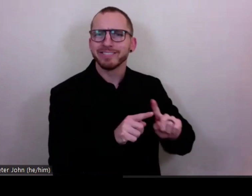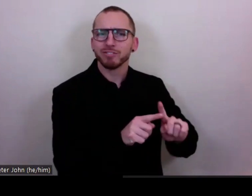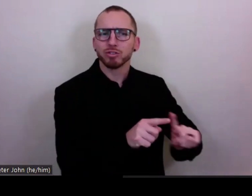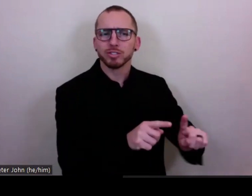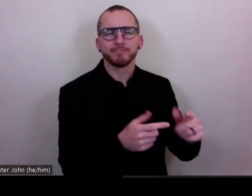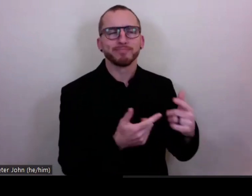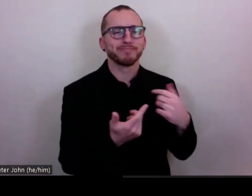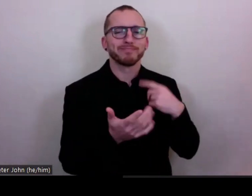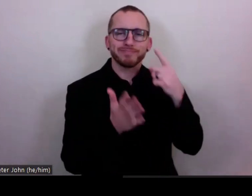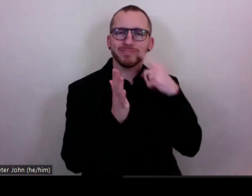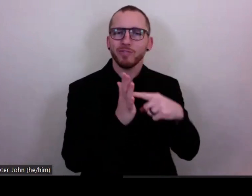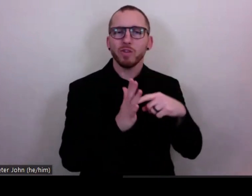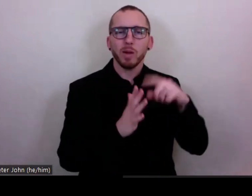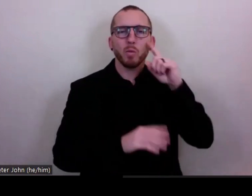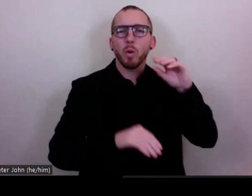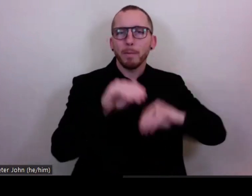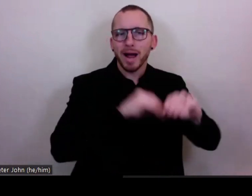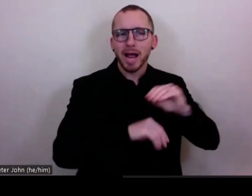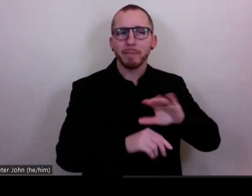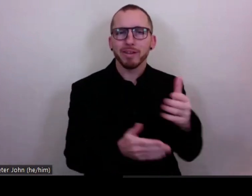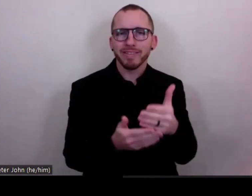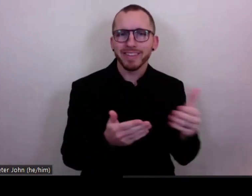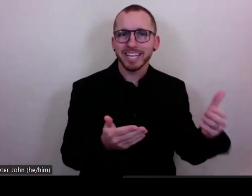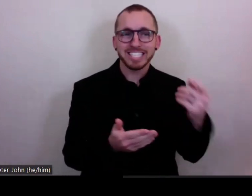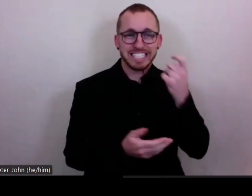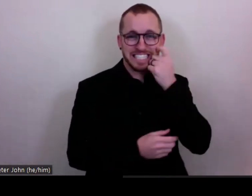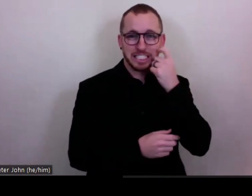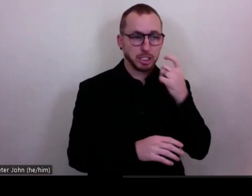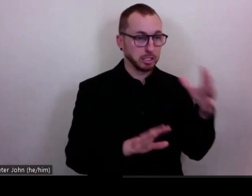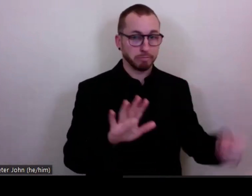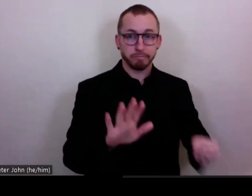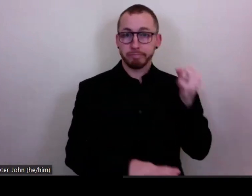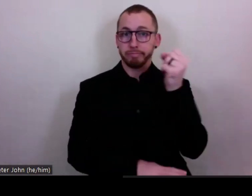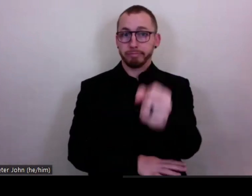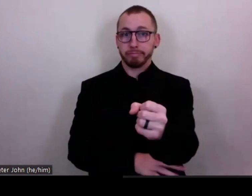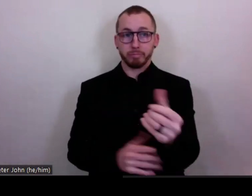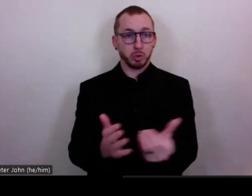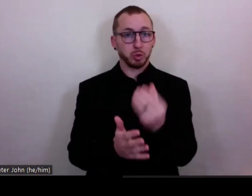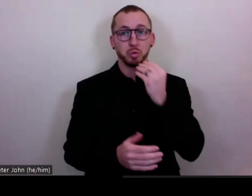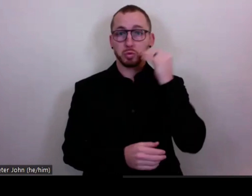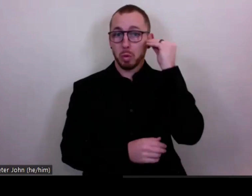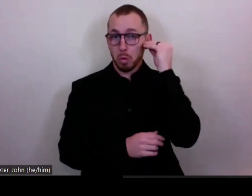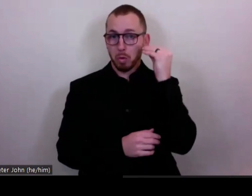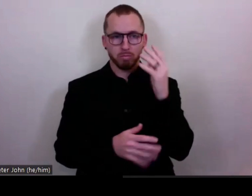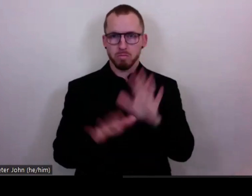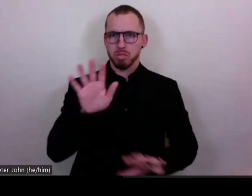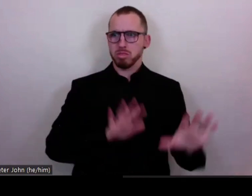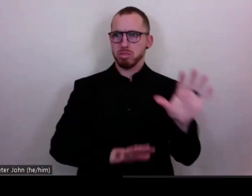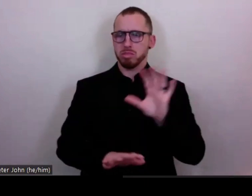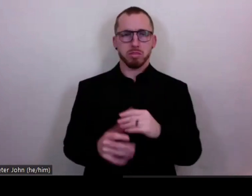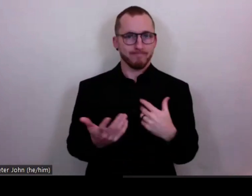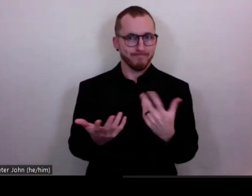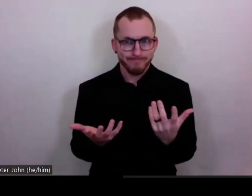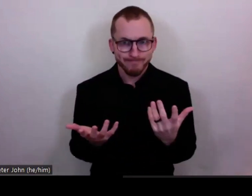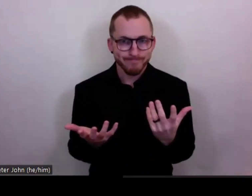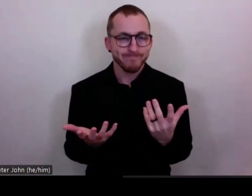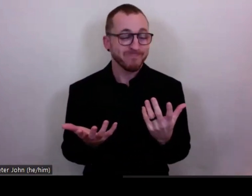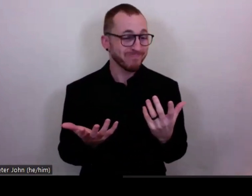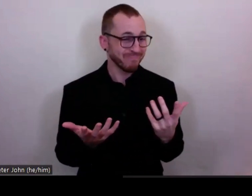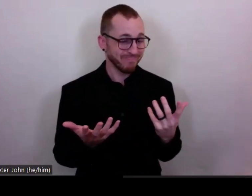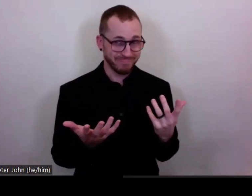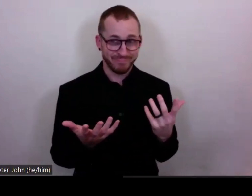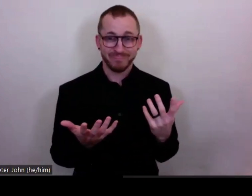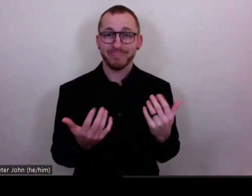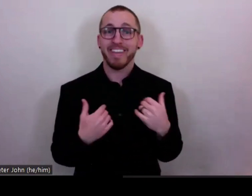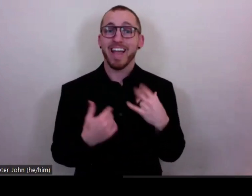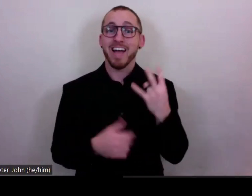bunch of their stuff because they just got dumped to this new nursing home. And they have 7 years of